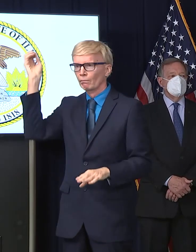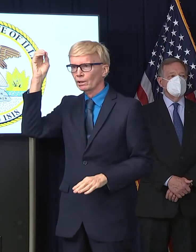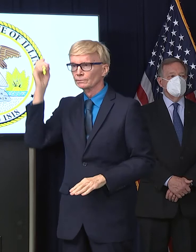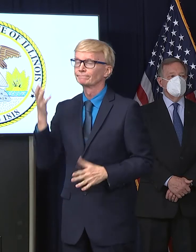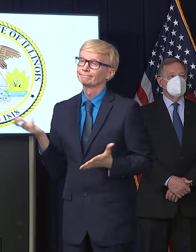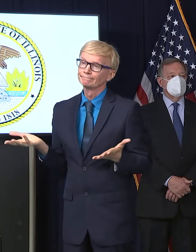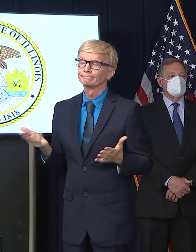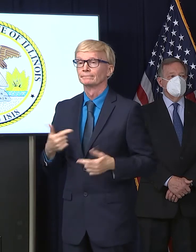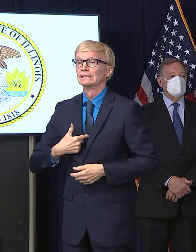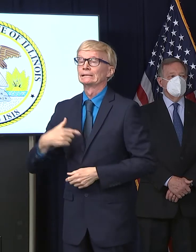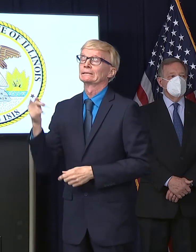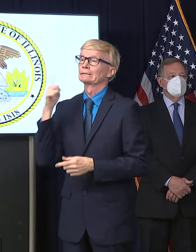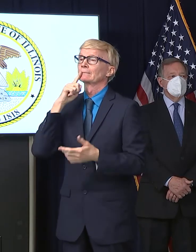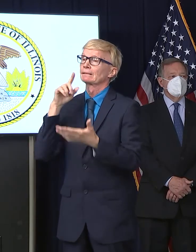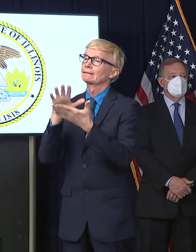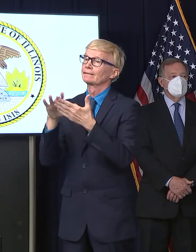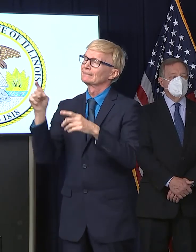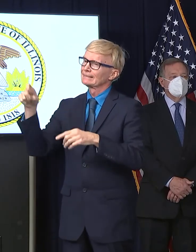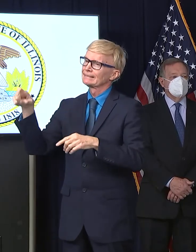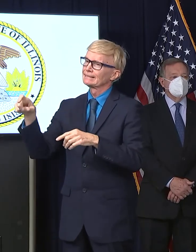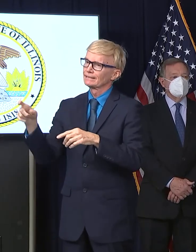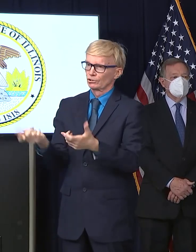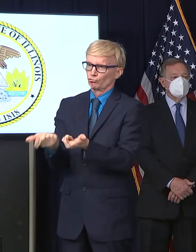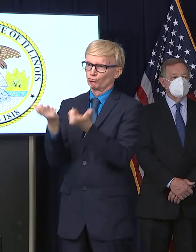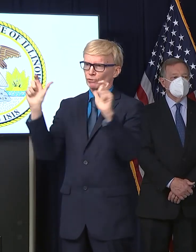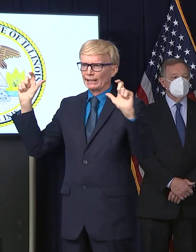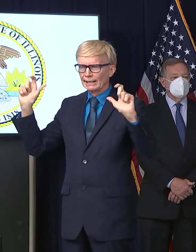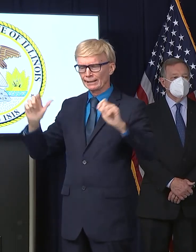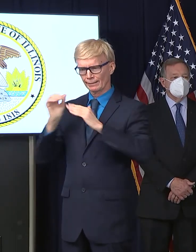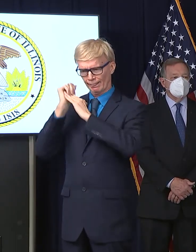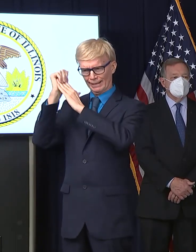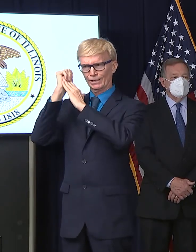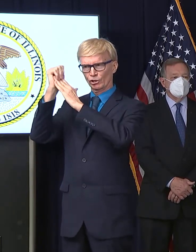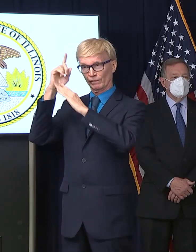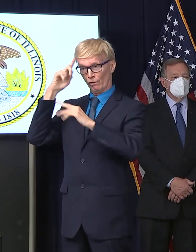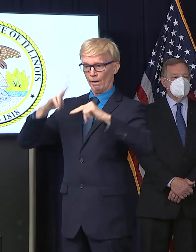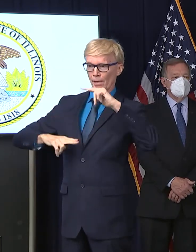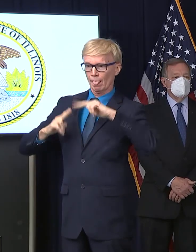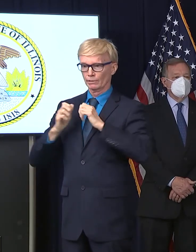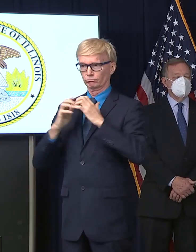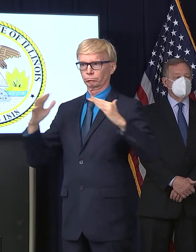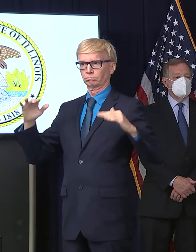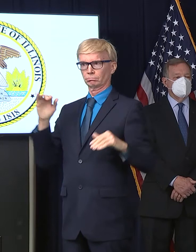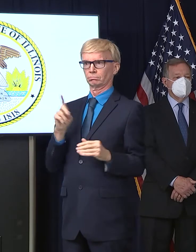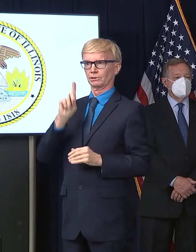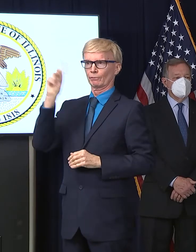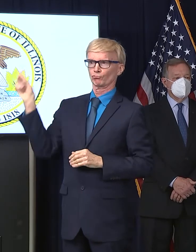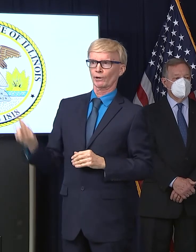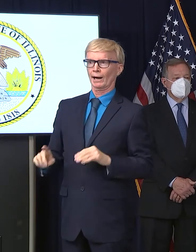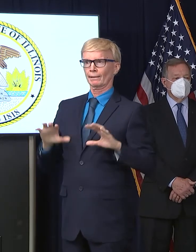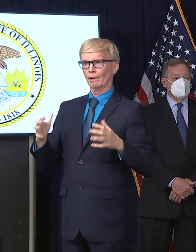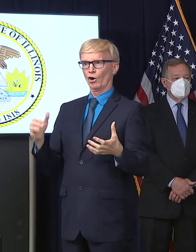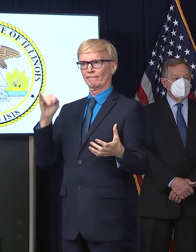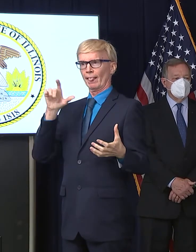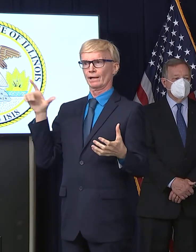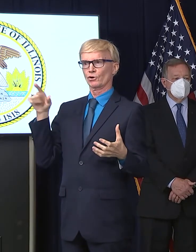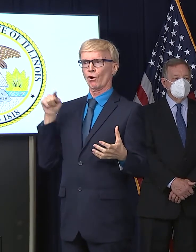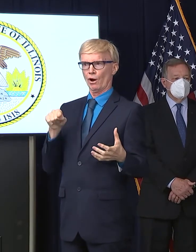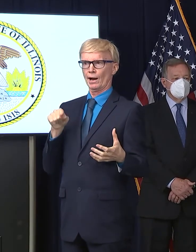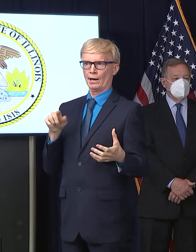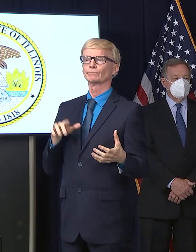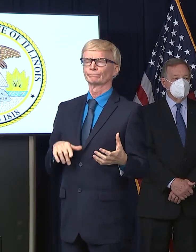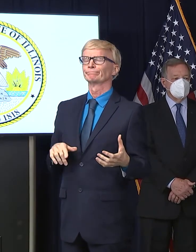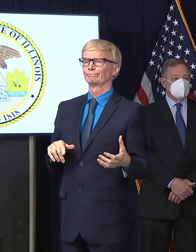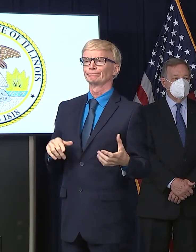Look, I just believe that we need great leadership for building the Democratic Party of Illinois, which really has been something